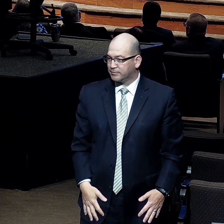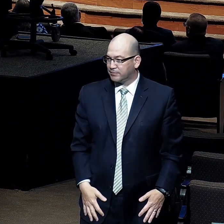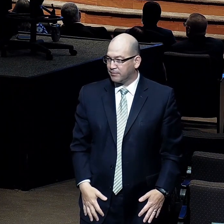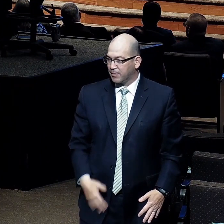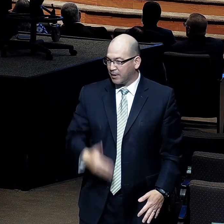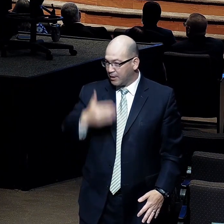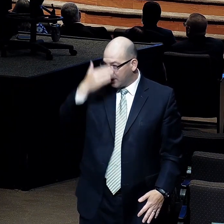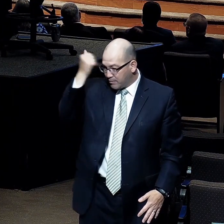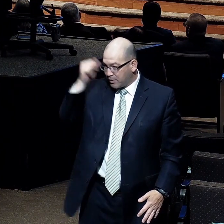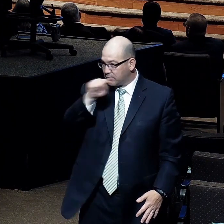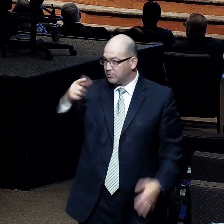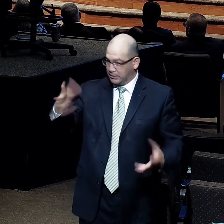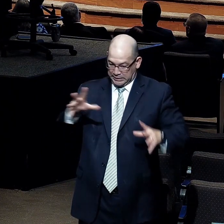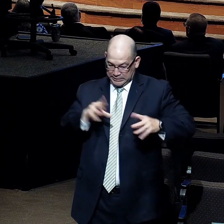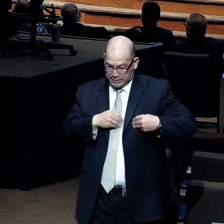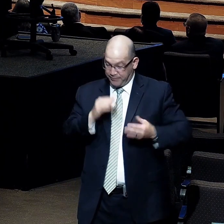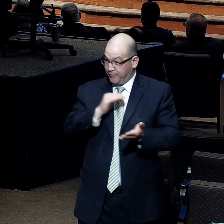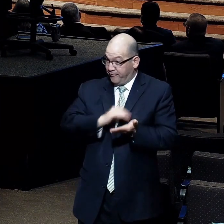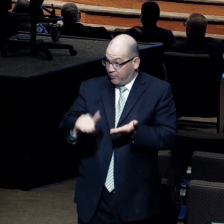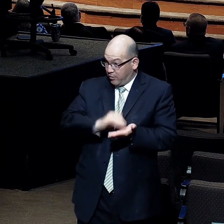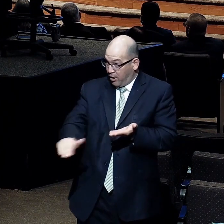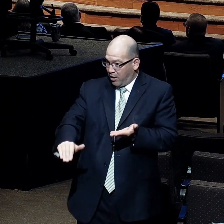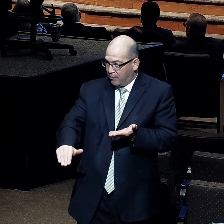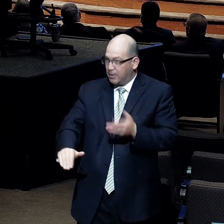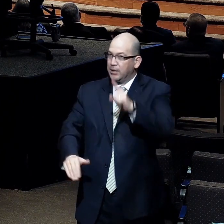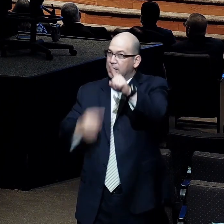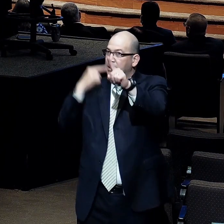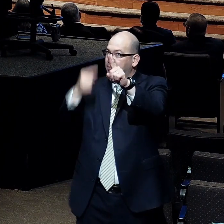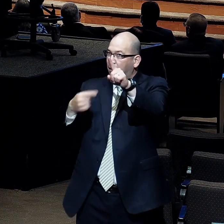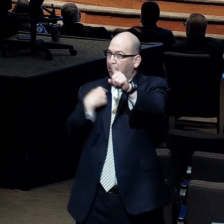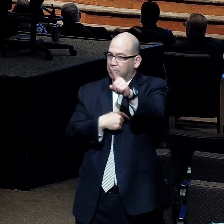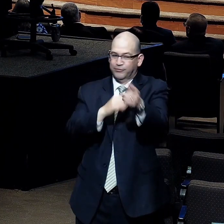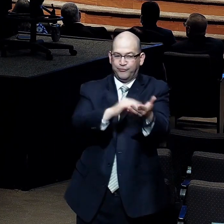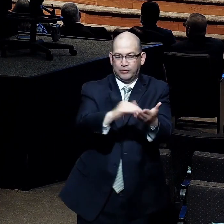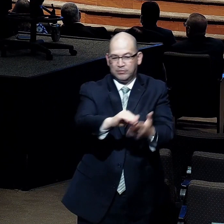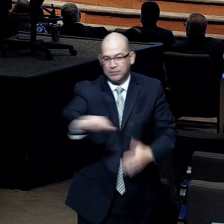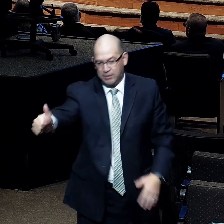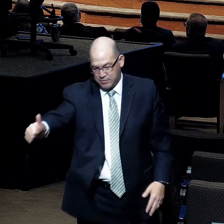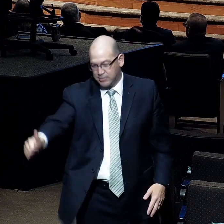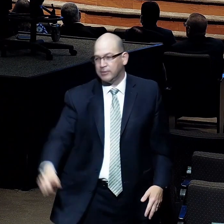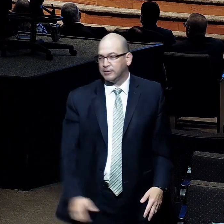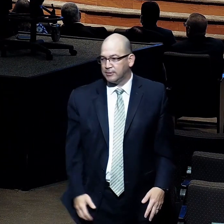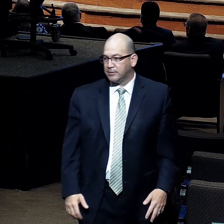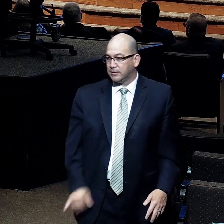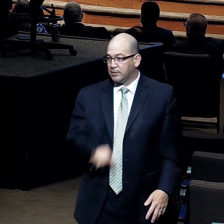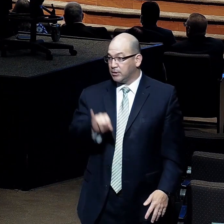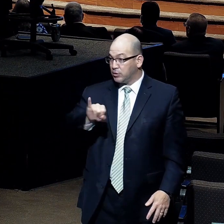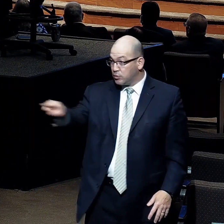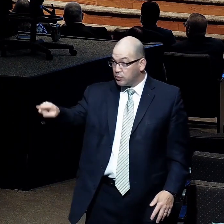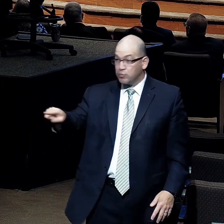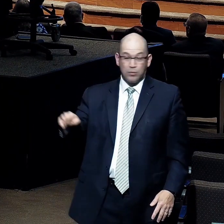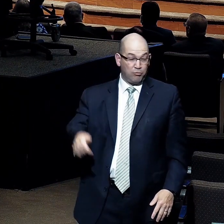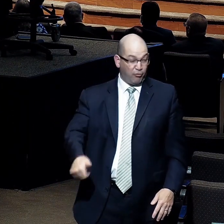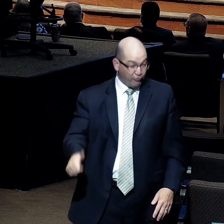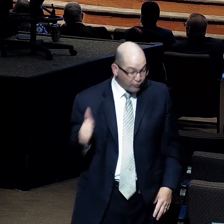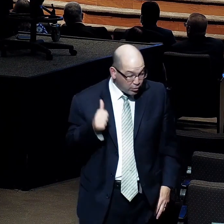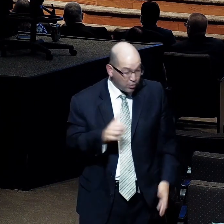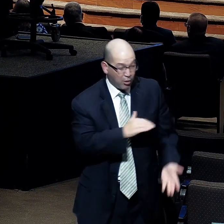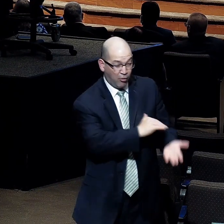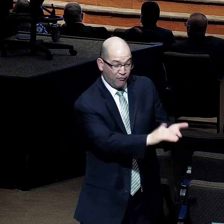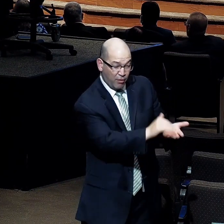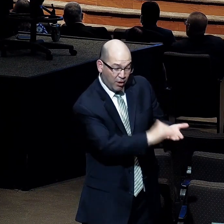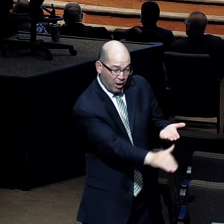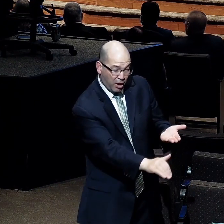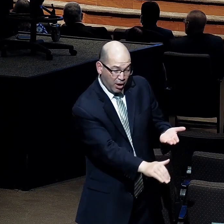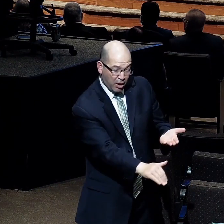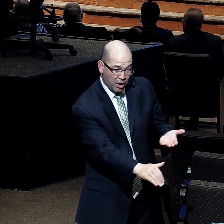person, you are obligated by the King to be a forgiving person. When you refuse to forgive, you are putting yourself on a higher level than Jesus